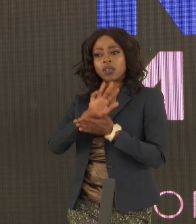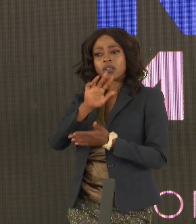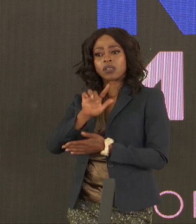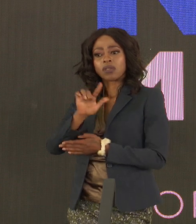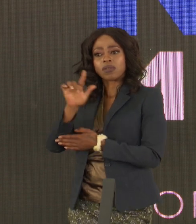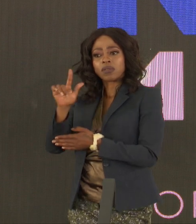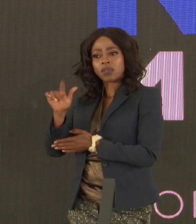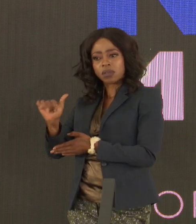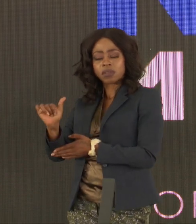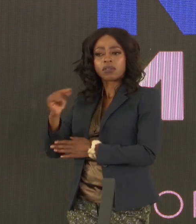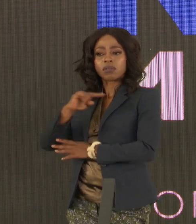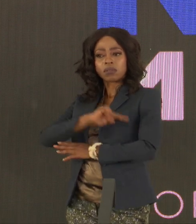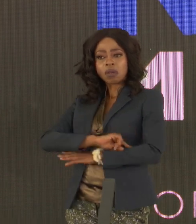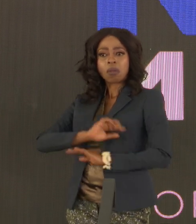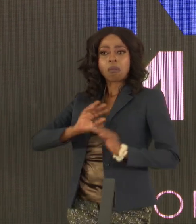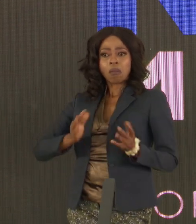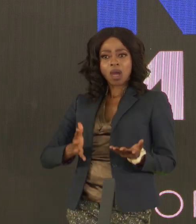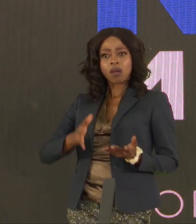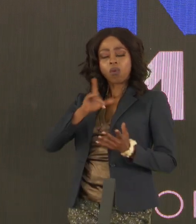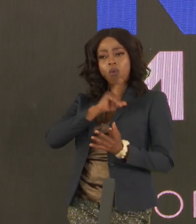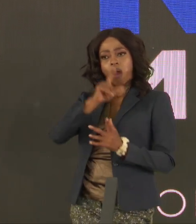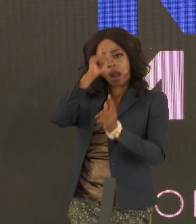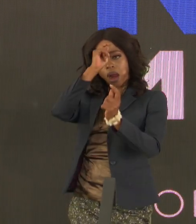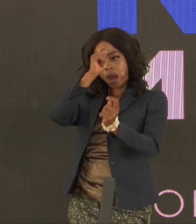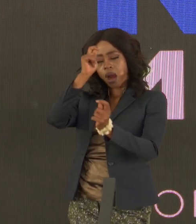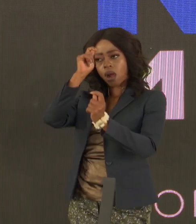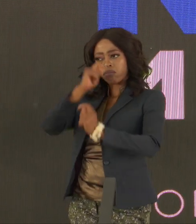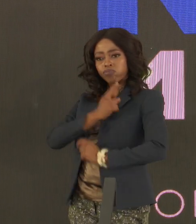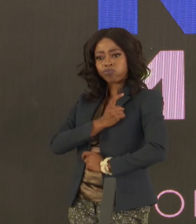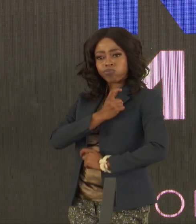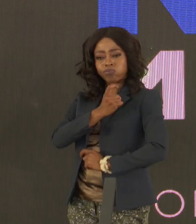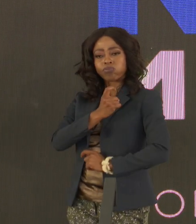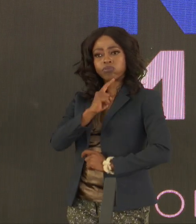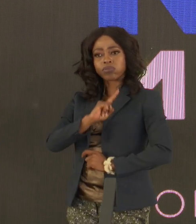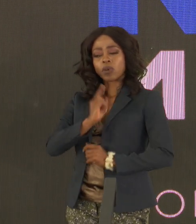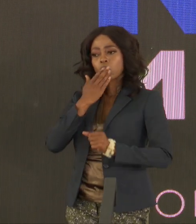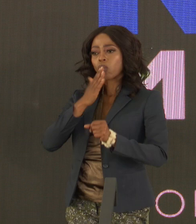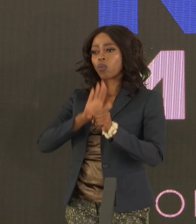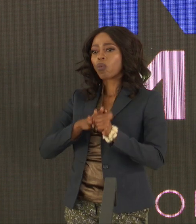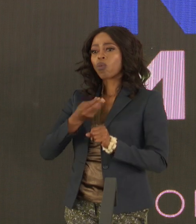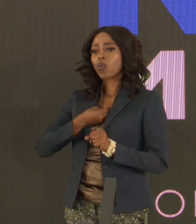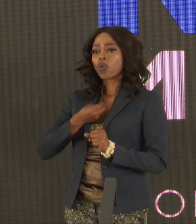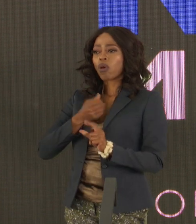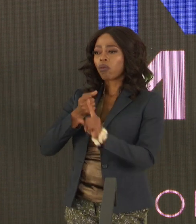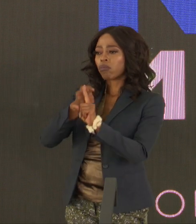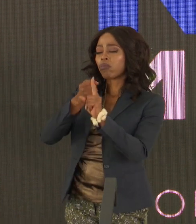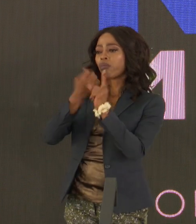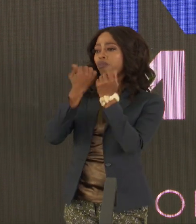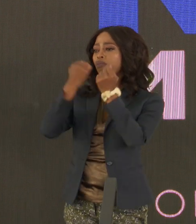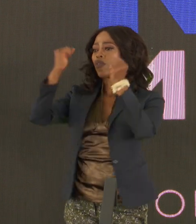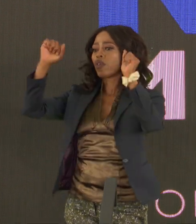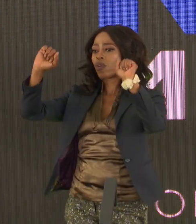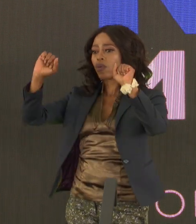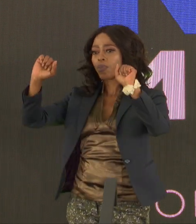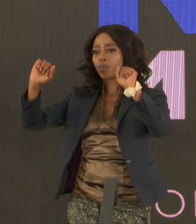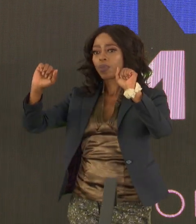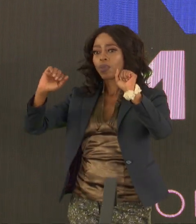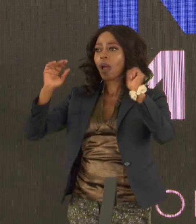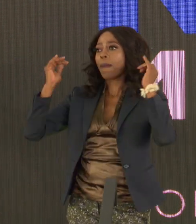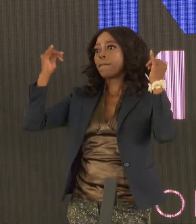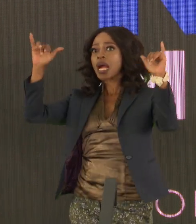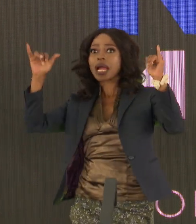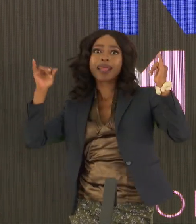so that we can commemorate the bravery and commitment of young people to freedom and not have